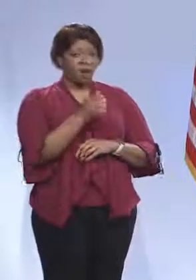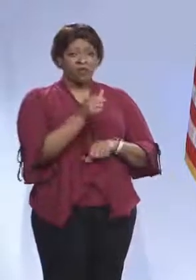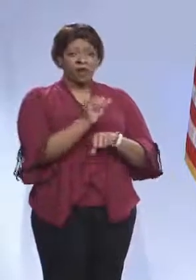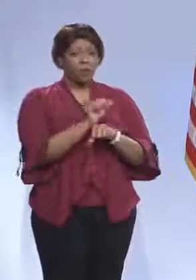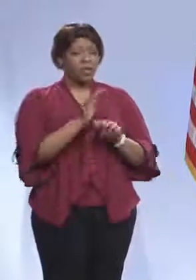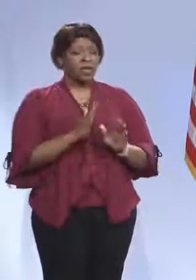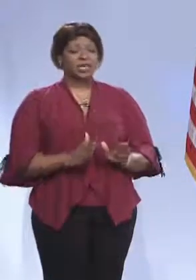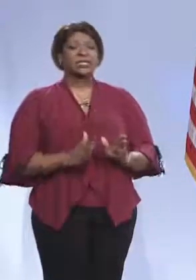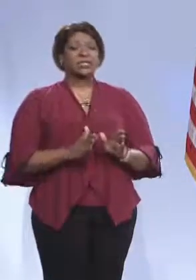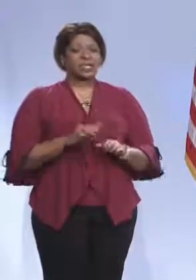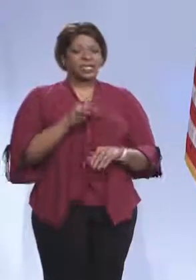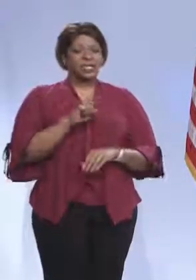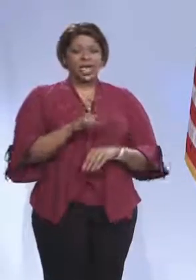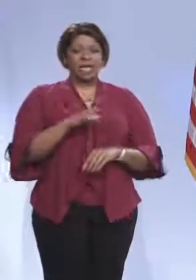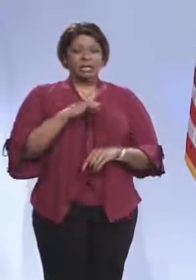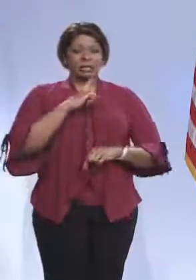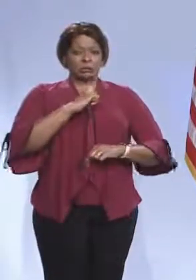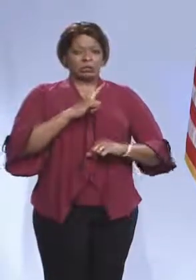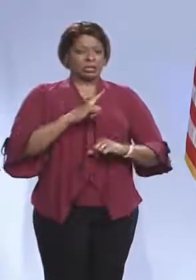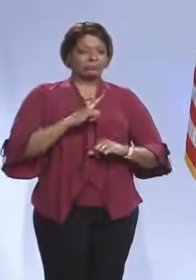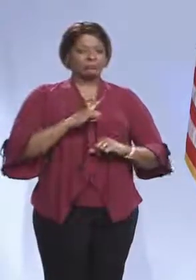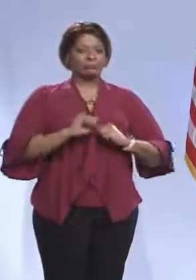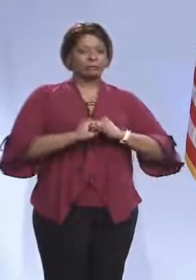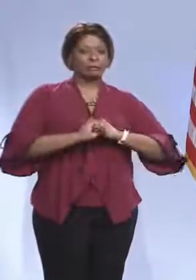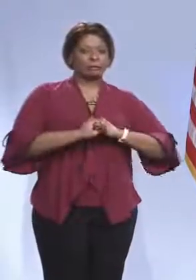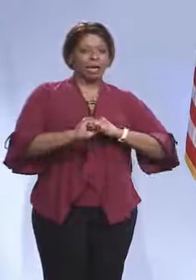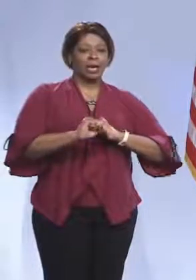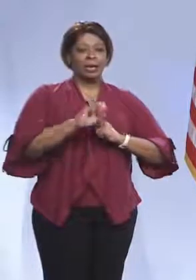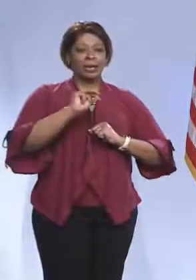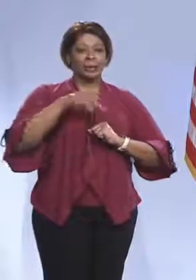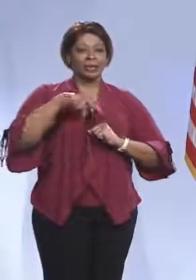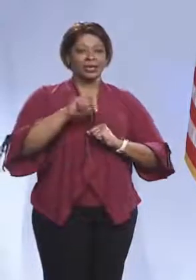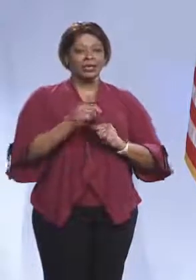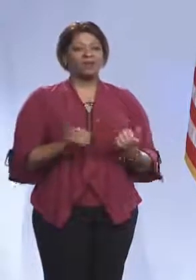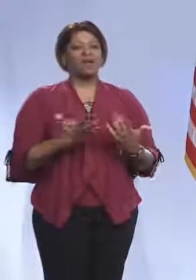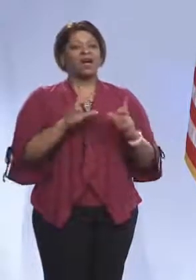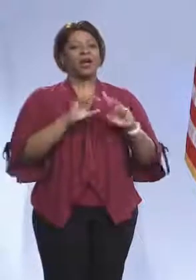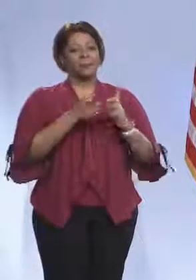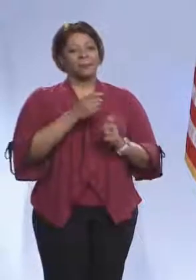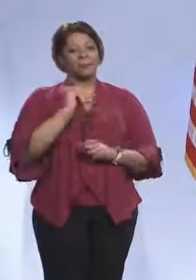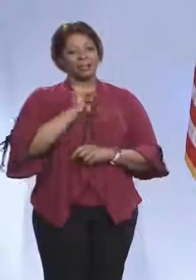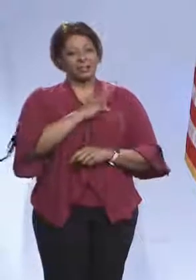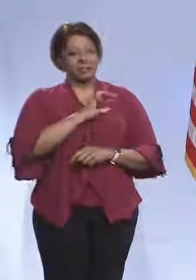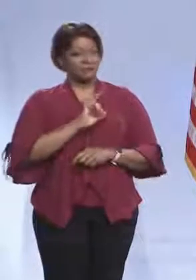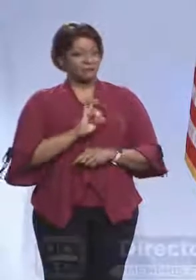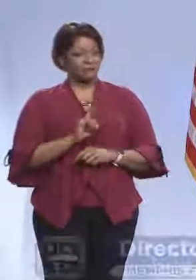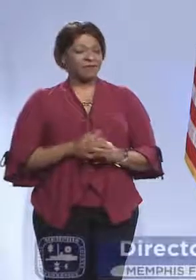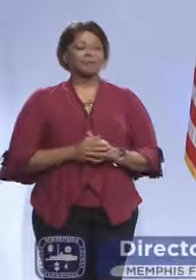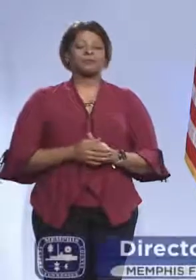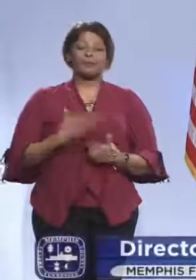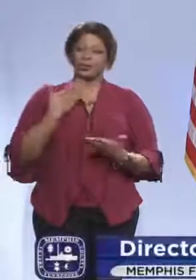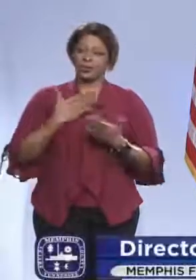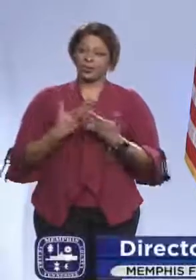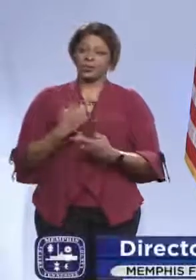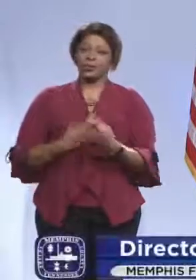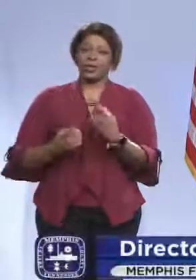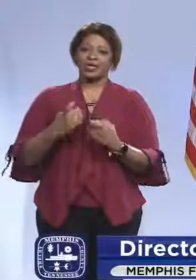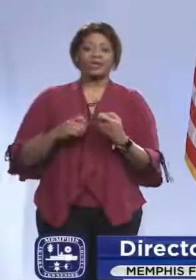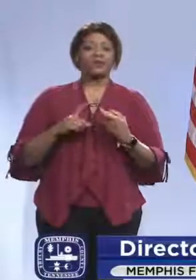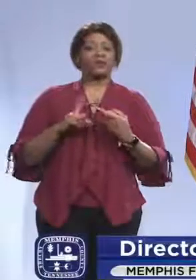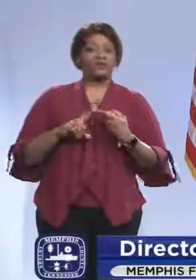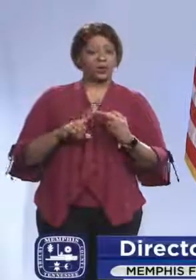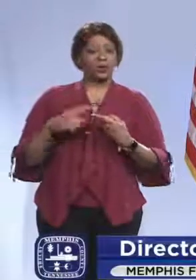Is this stretching MPD's fire department staff? Okay, good question. So first of